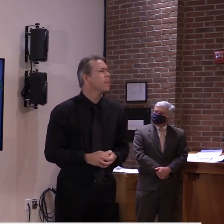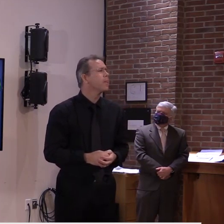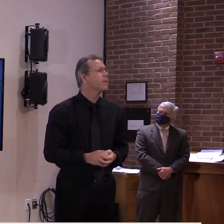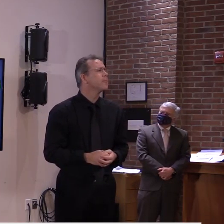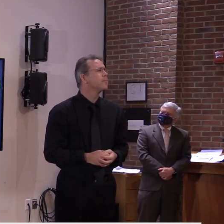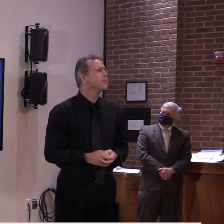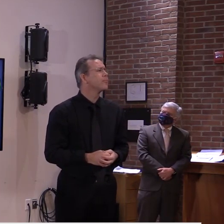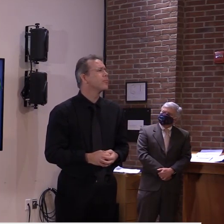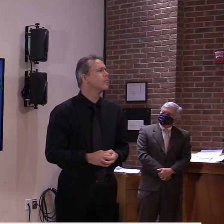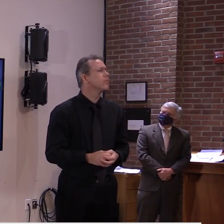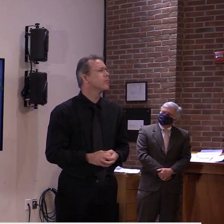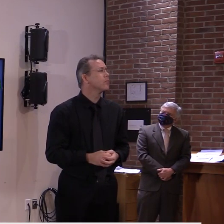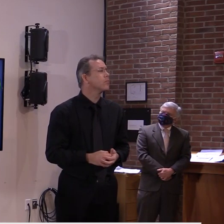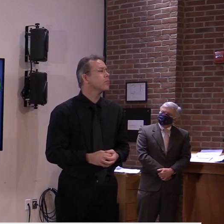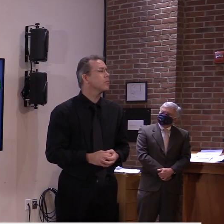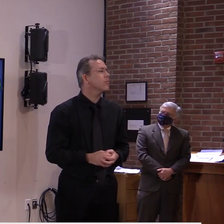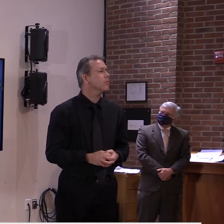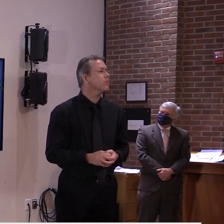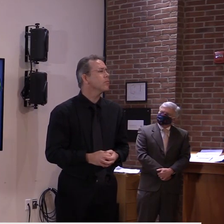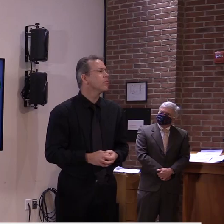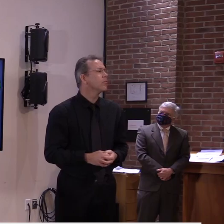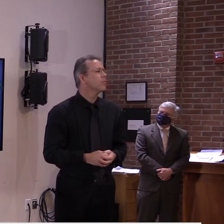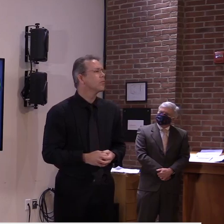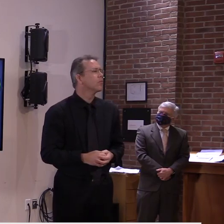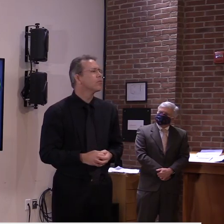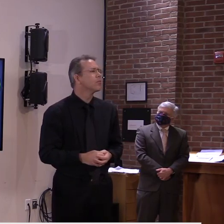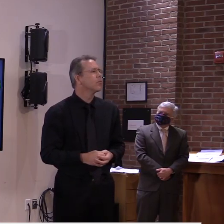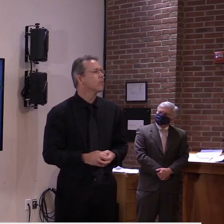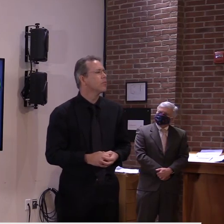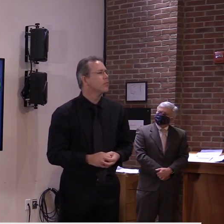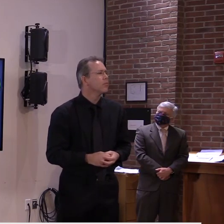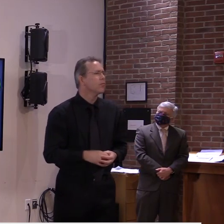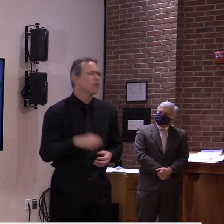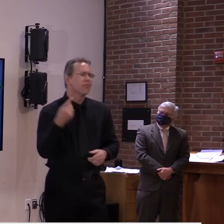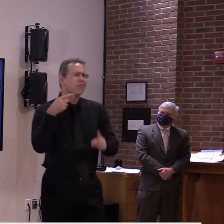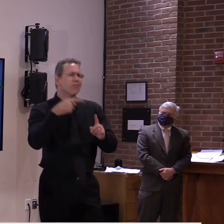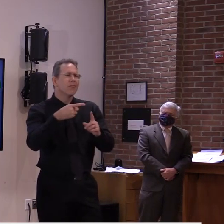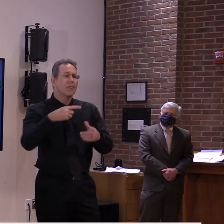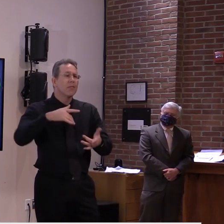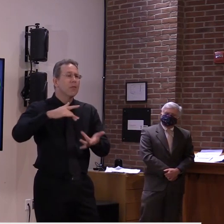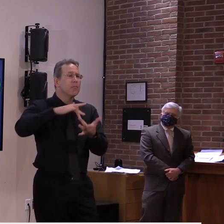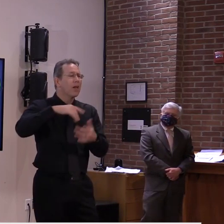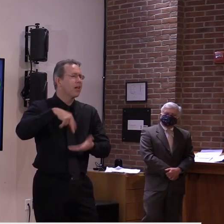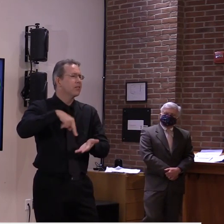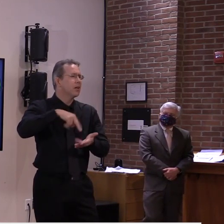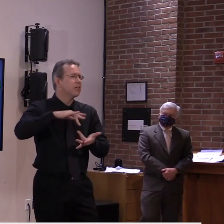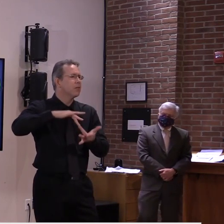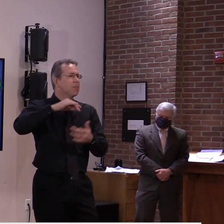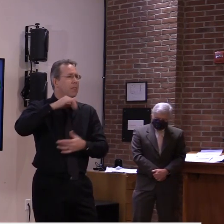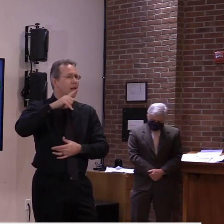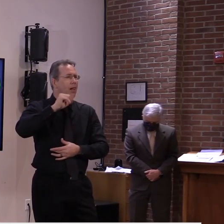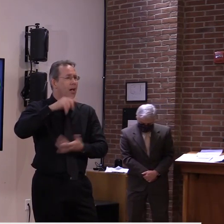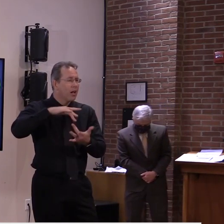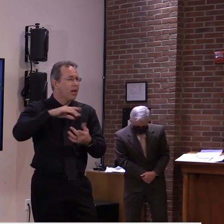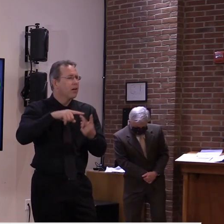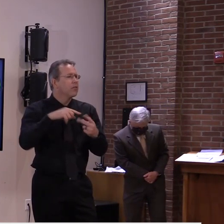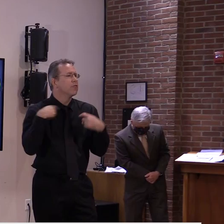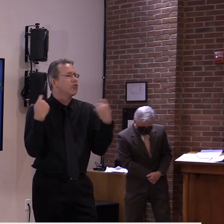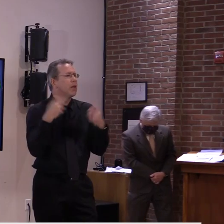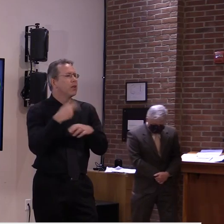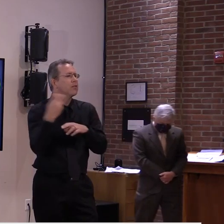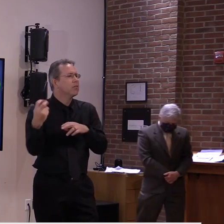Hello. I have a question from a reader about why indoor youth programming such as gymnastics, ballet, and ice hockey lessons are allowed,